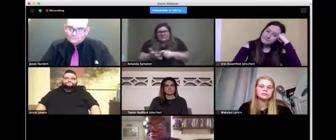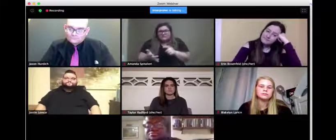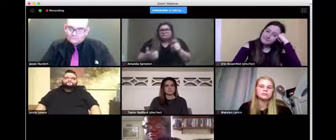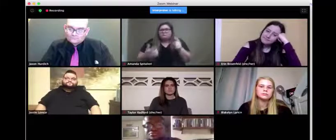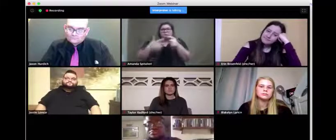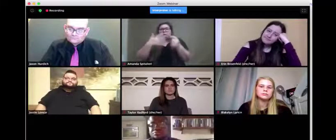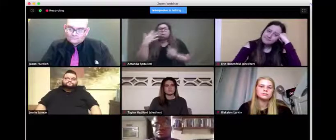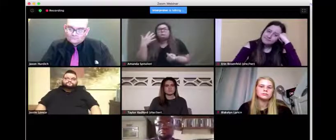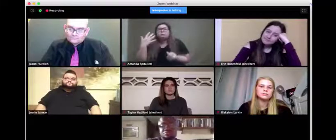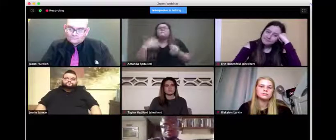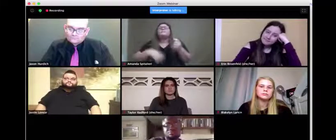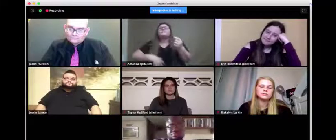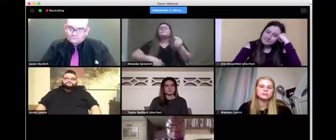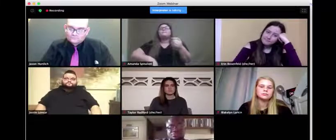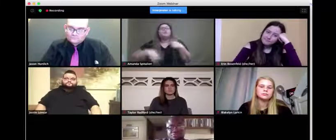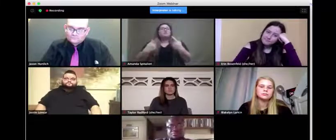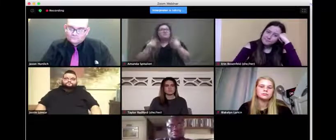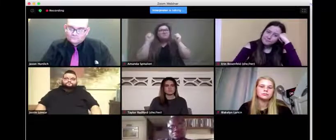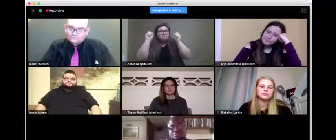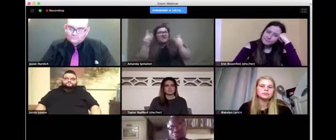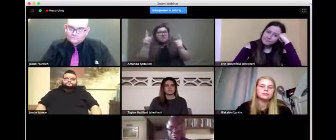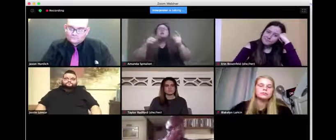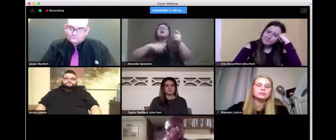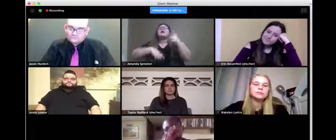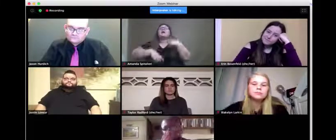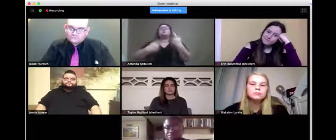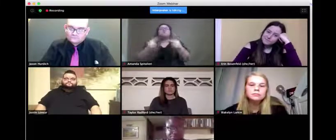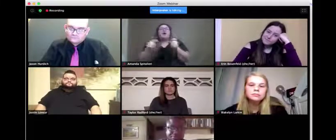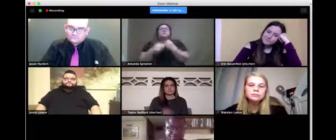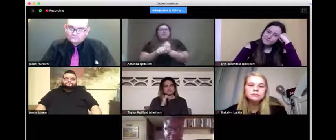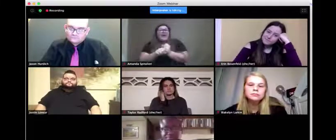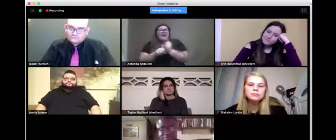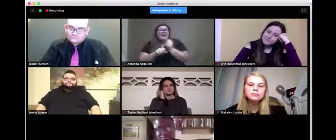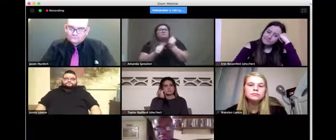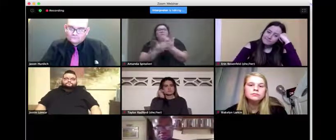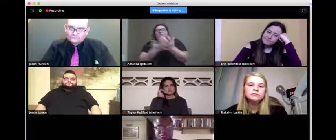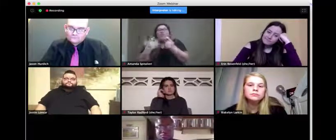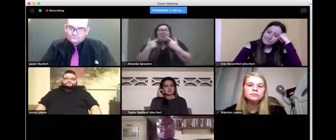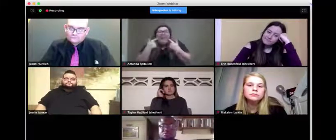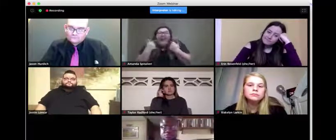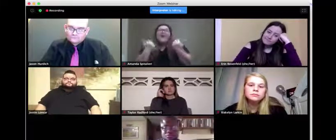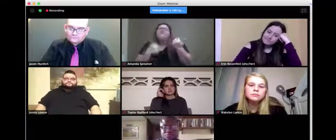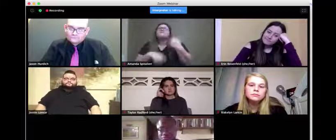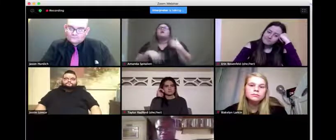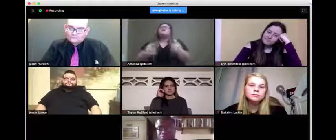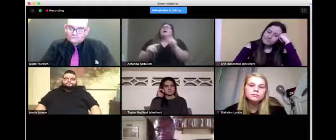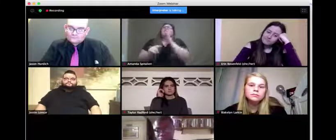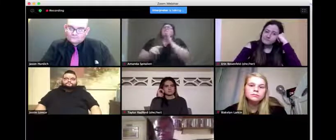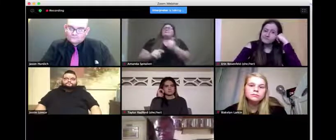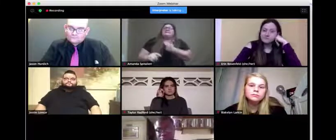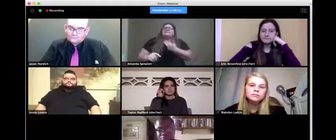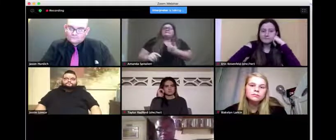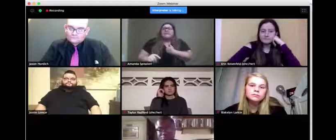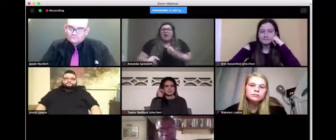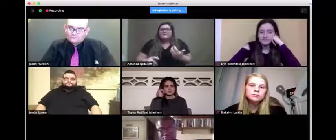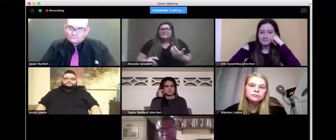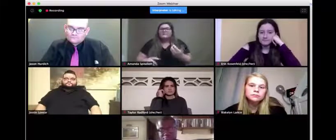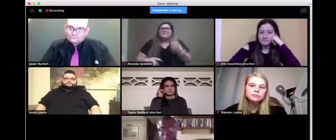make everyone laugh. And I just try to be myself, because, at the time I was just trying to be myself,